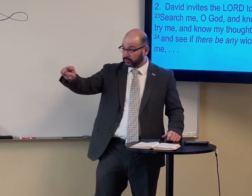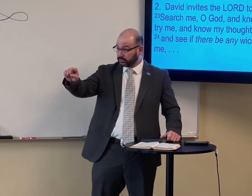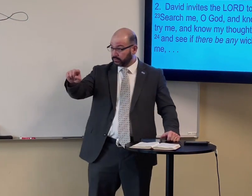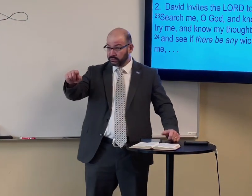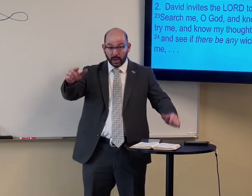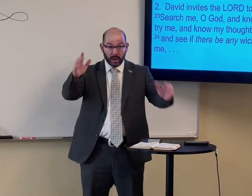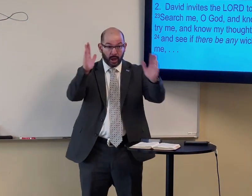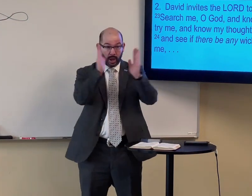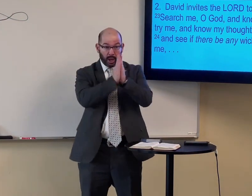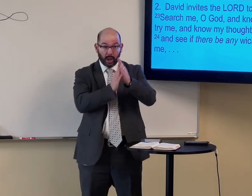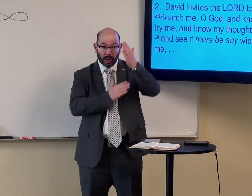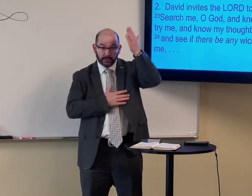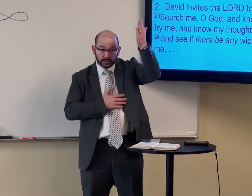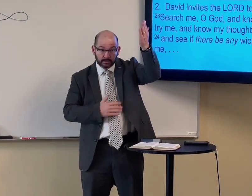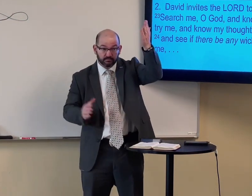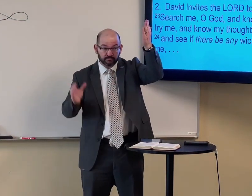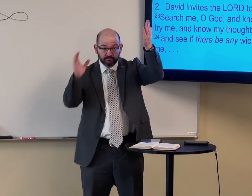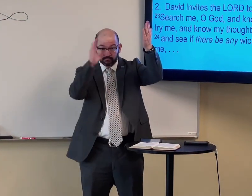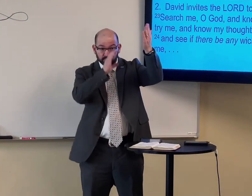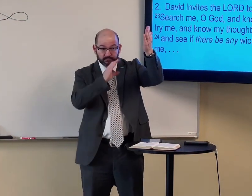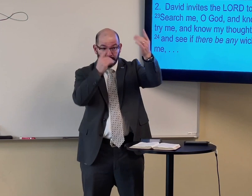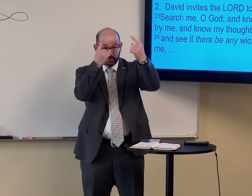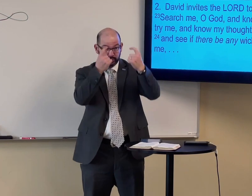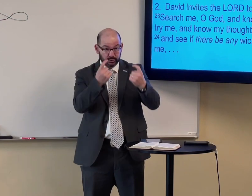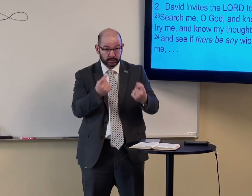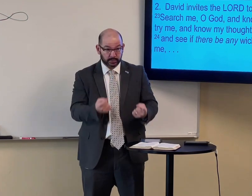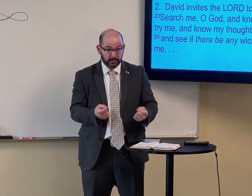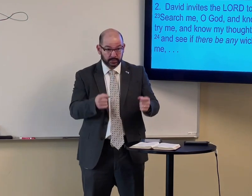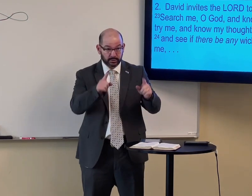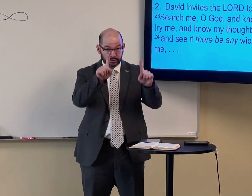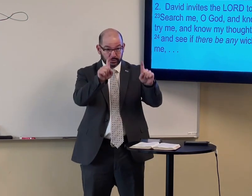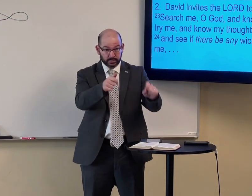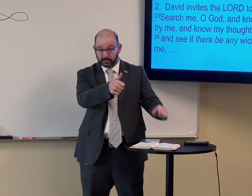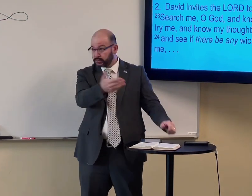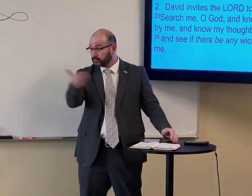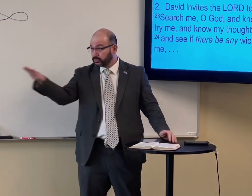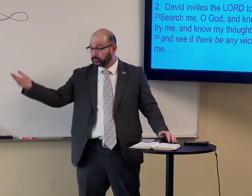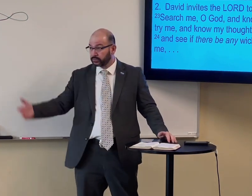Here's a question for you. Do you ask God to search you and test you?